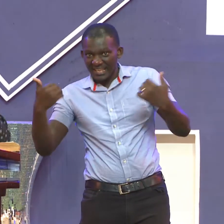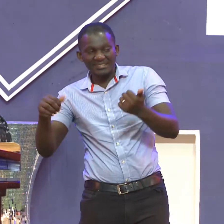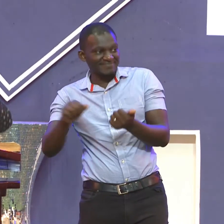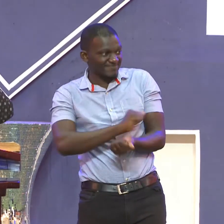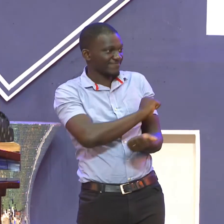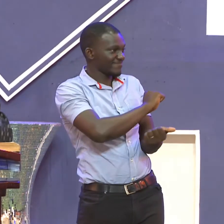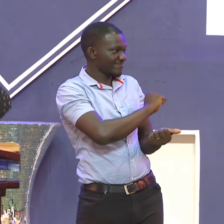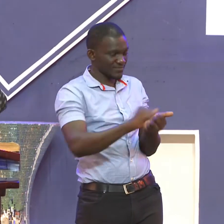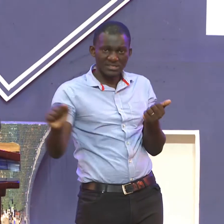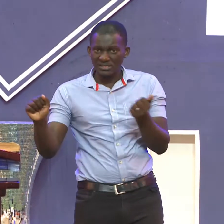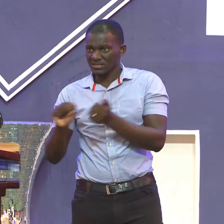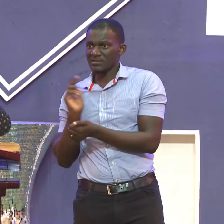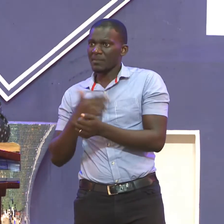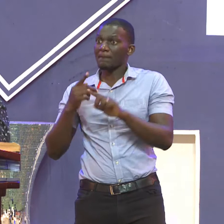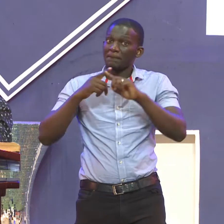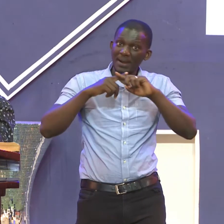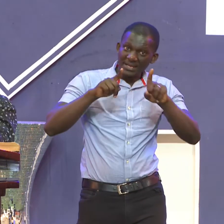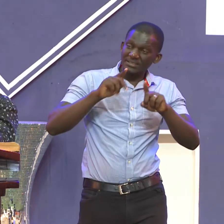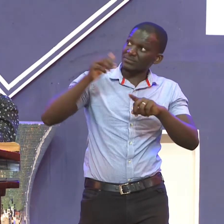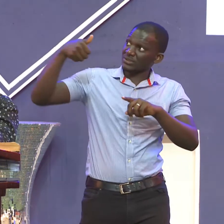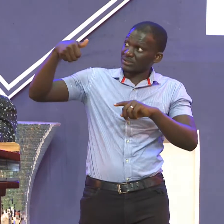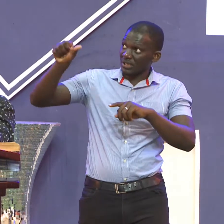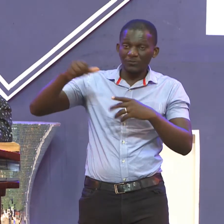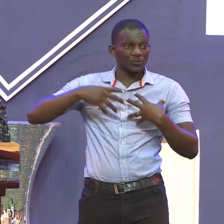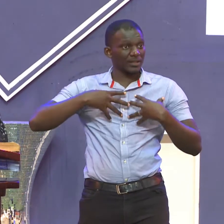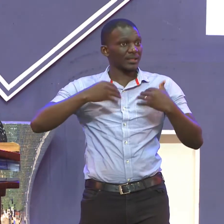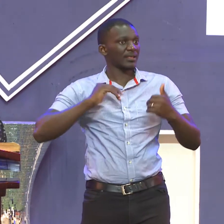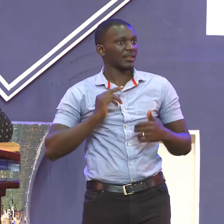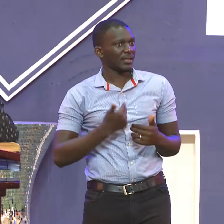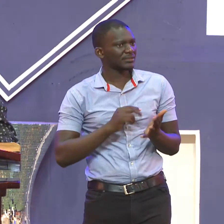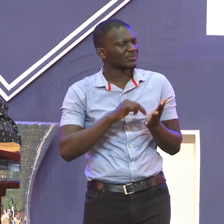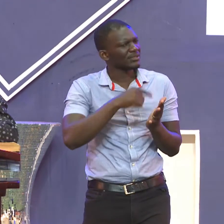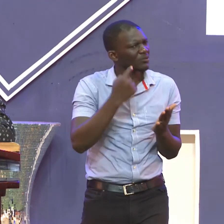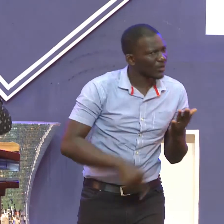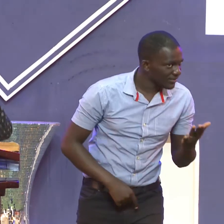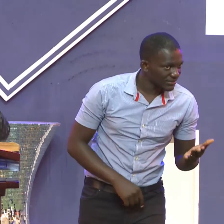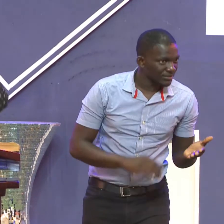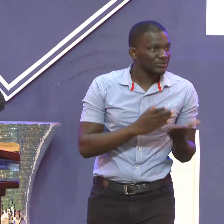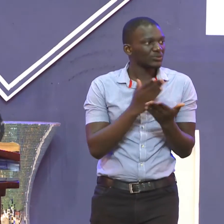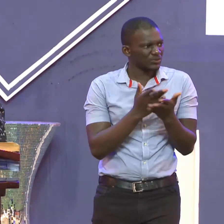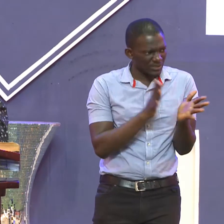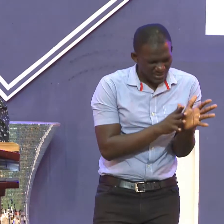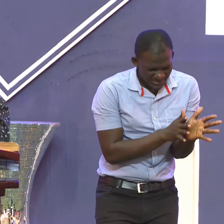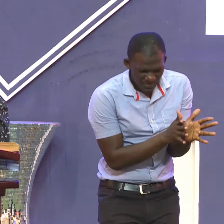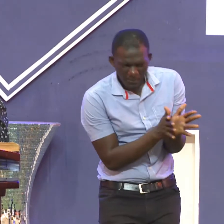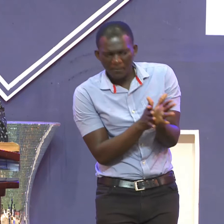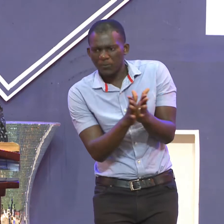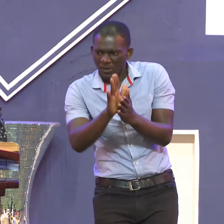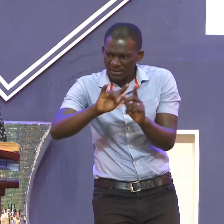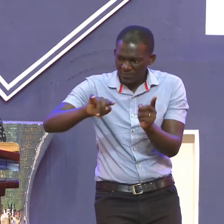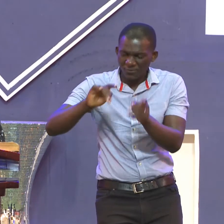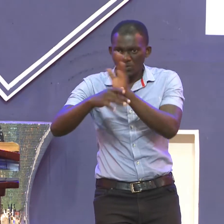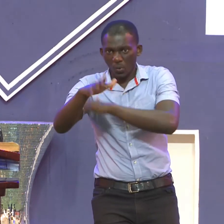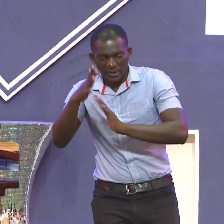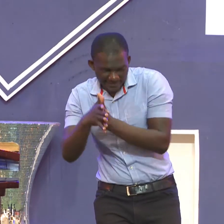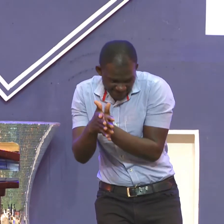us apart. Yeke nyini ajatuonya. He himself will bind us ekitegeeza wadde wabaddewo okuwaba okuva Katonda, meaning that even if there